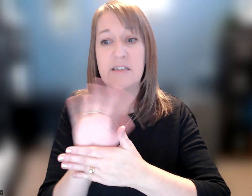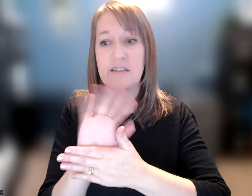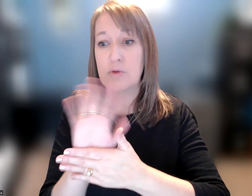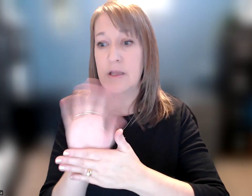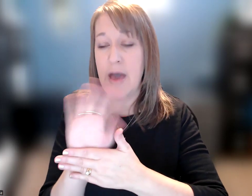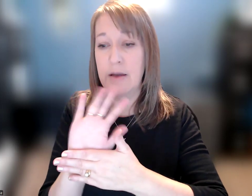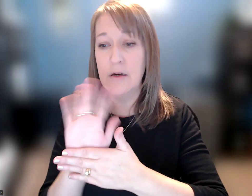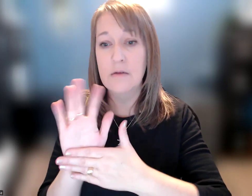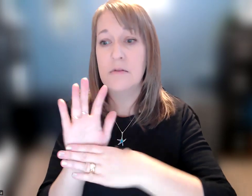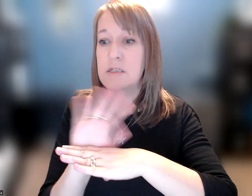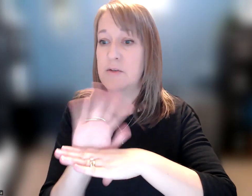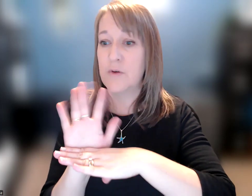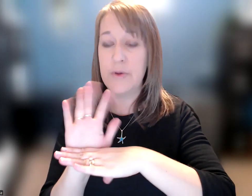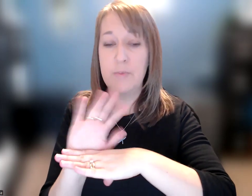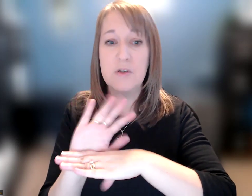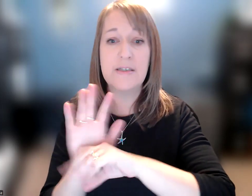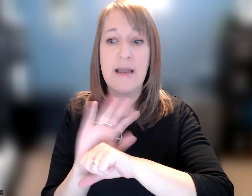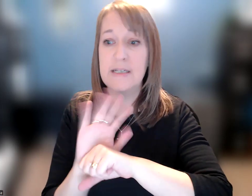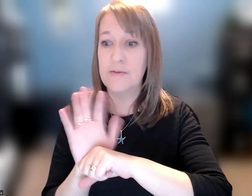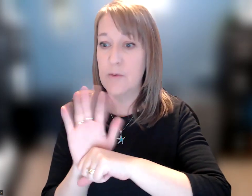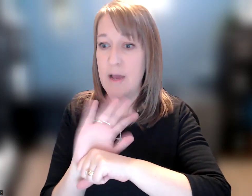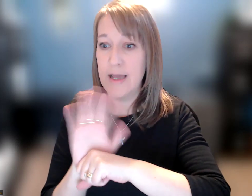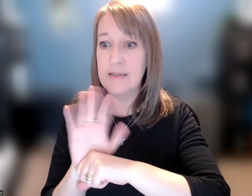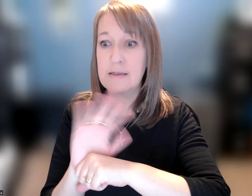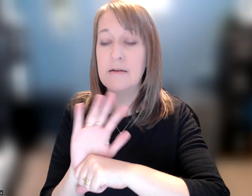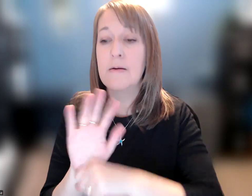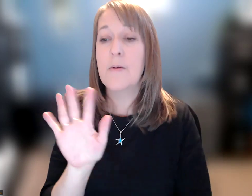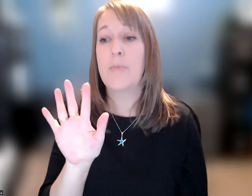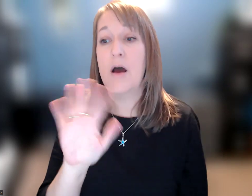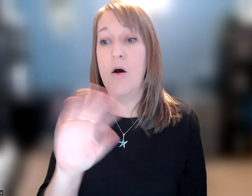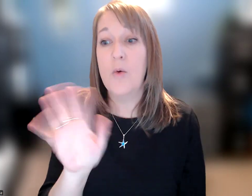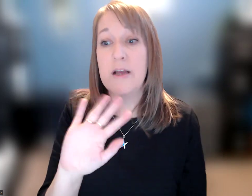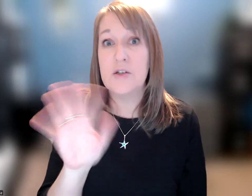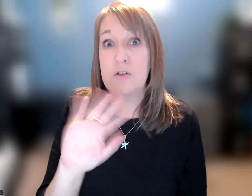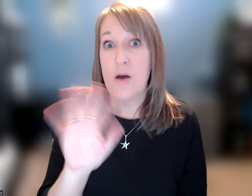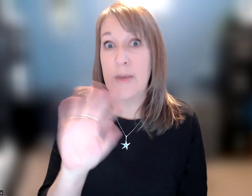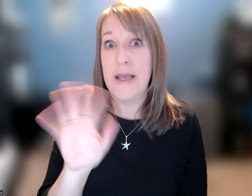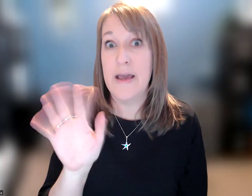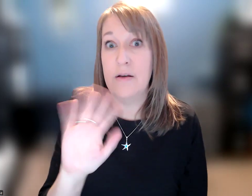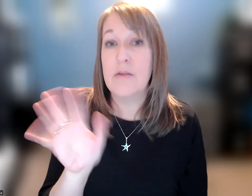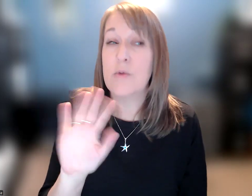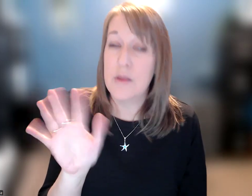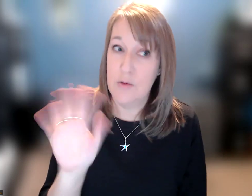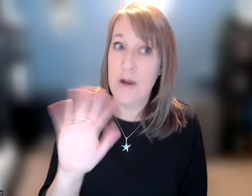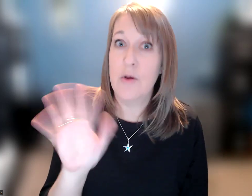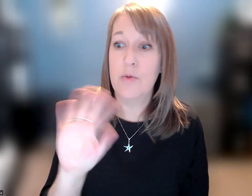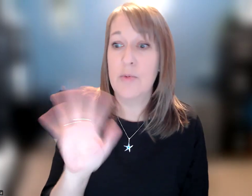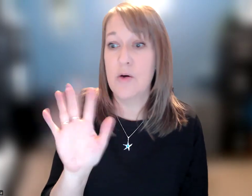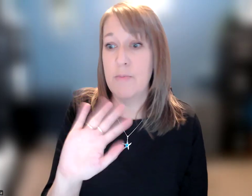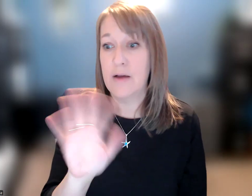doesn't really matter. Different people sign it different ways. But always your dominant hand, the one that you write with, will be going back and